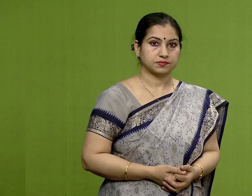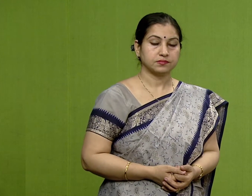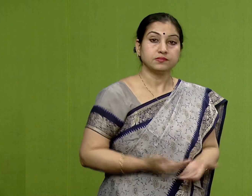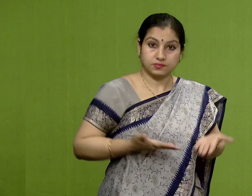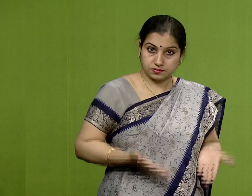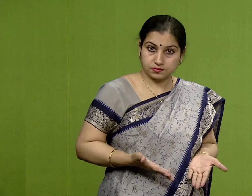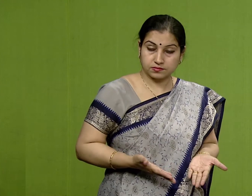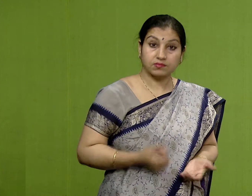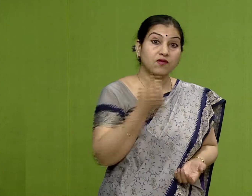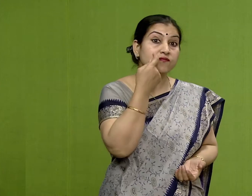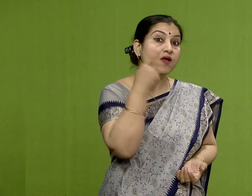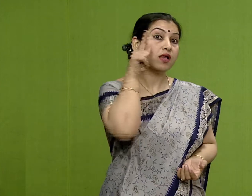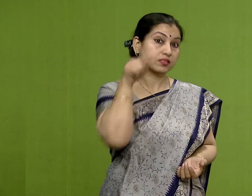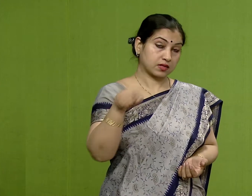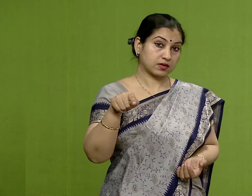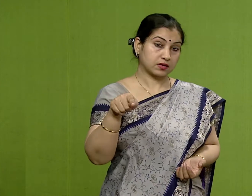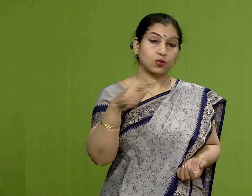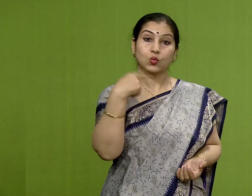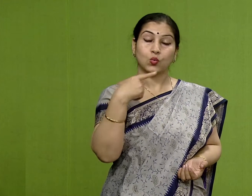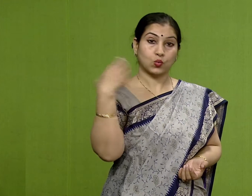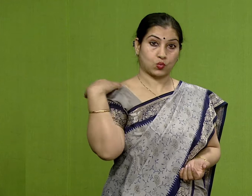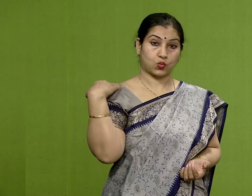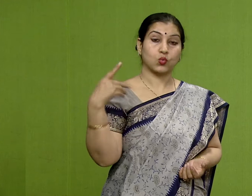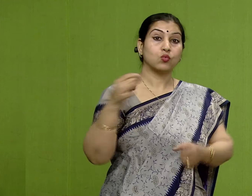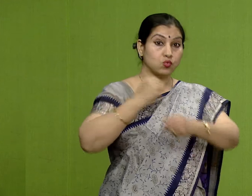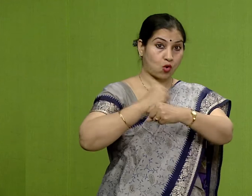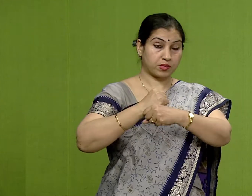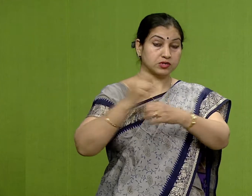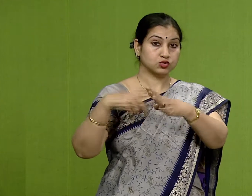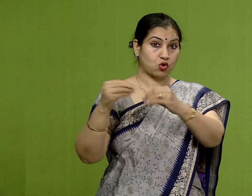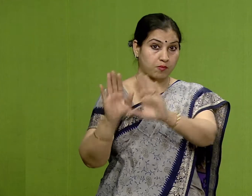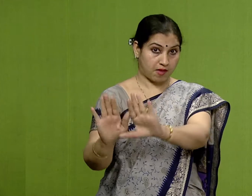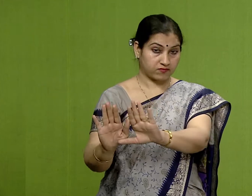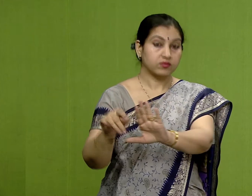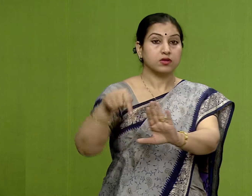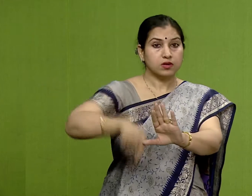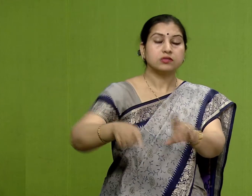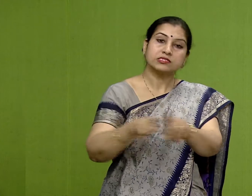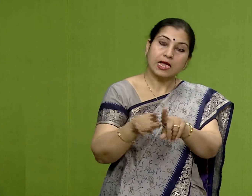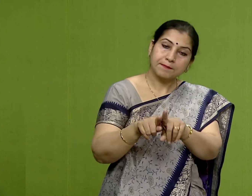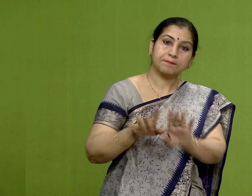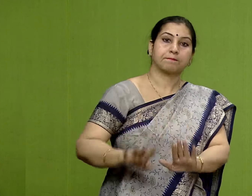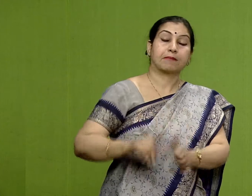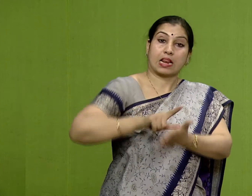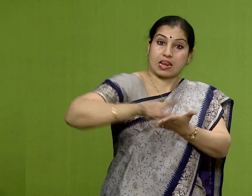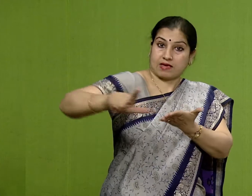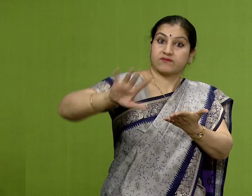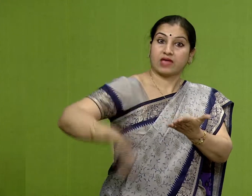Now, fathers who are in government employ also get parenting